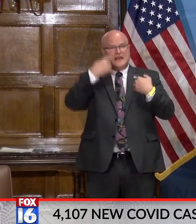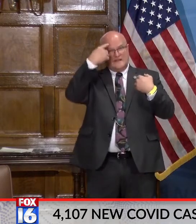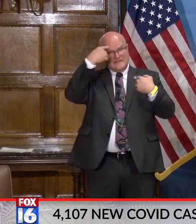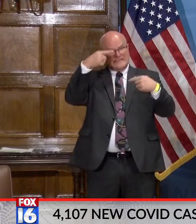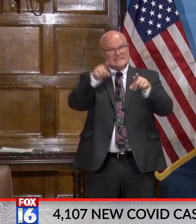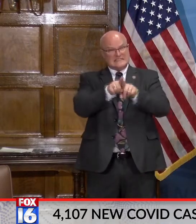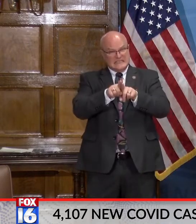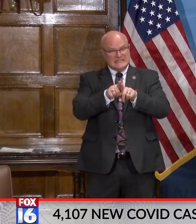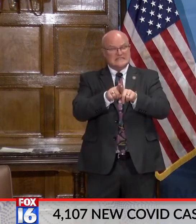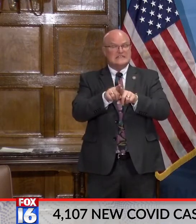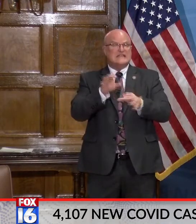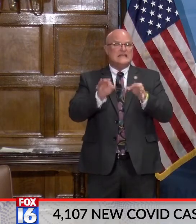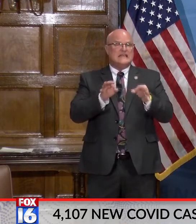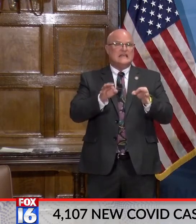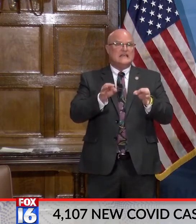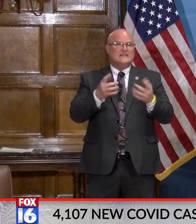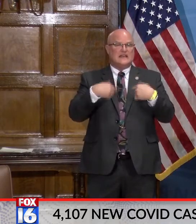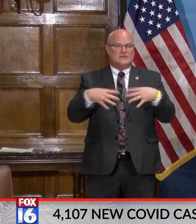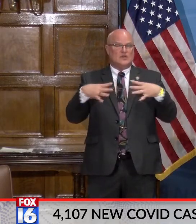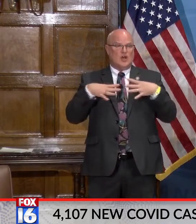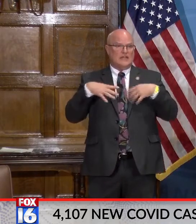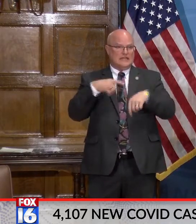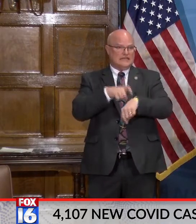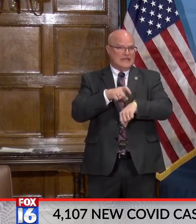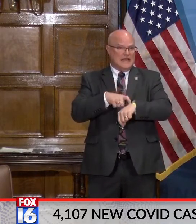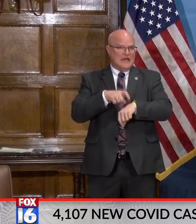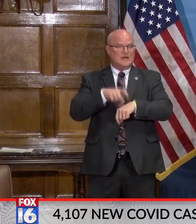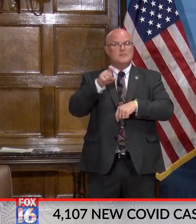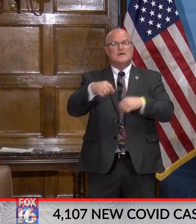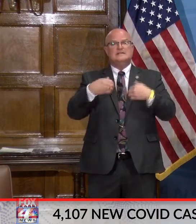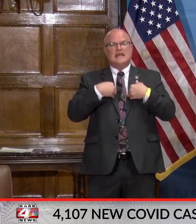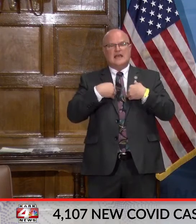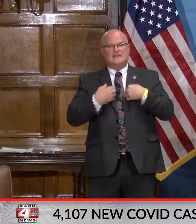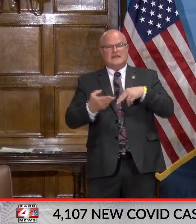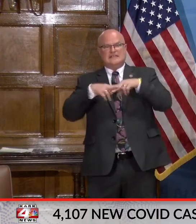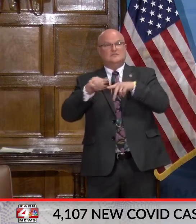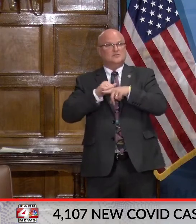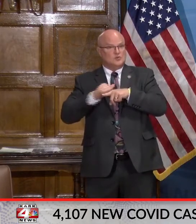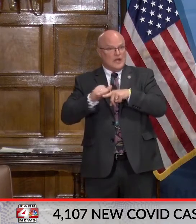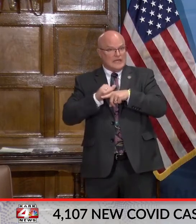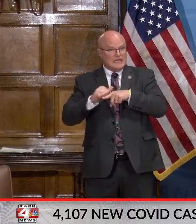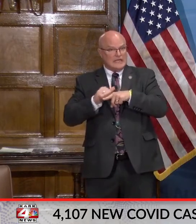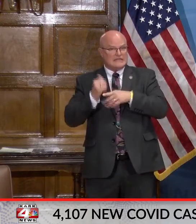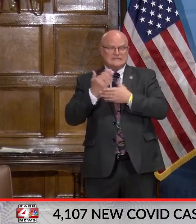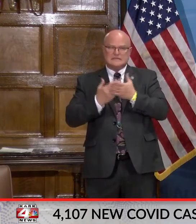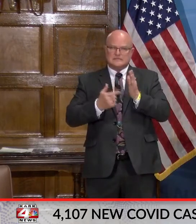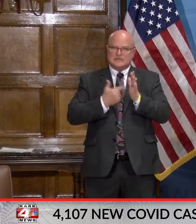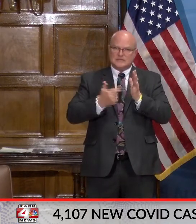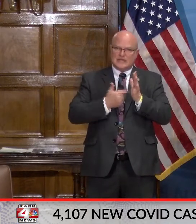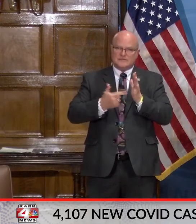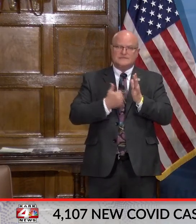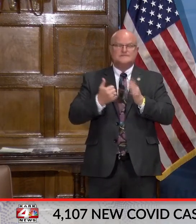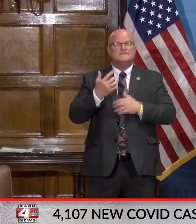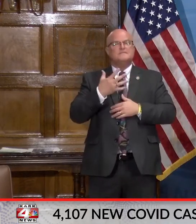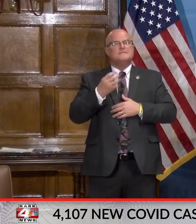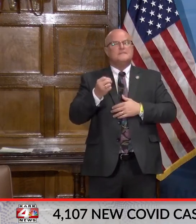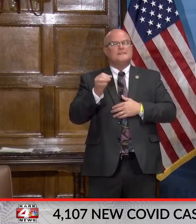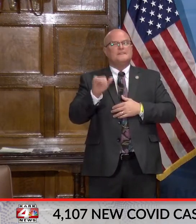They came during the holidays. You had to have additional training in some circumstances.